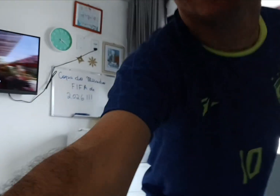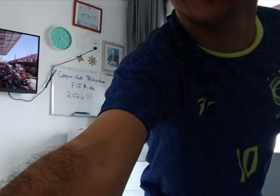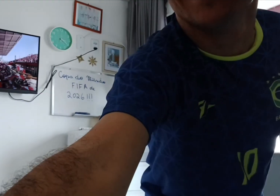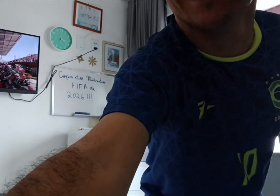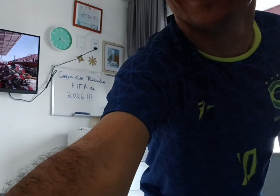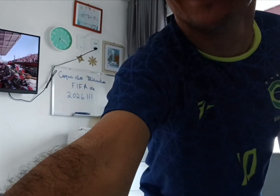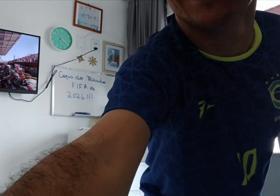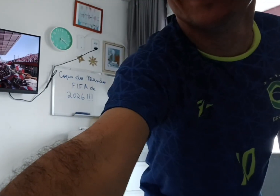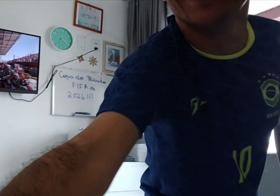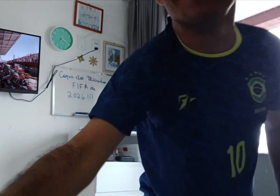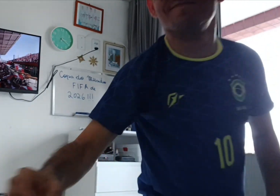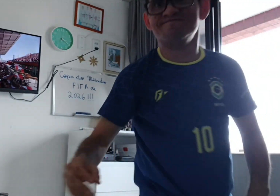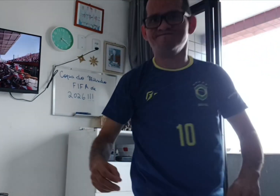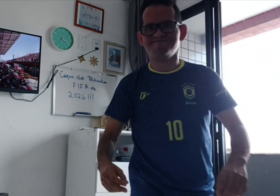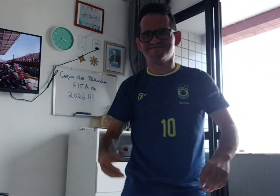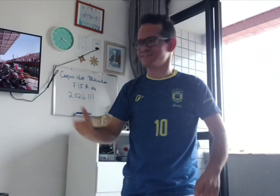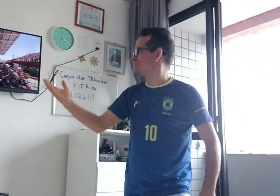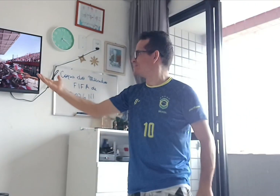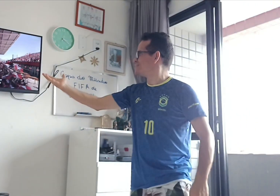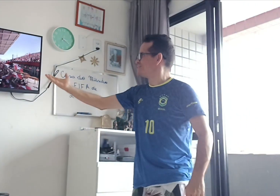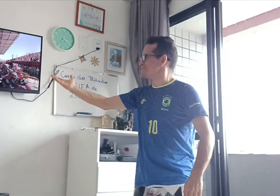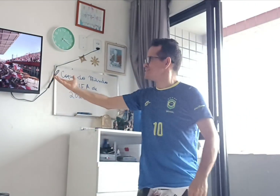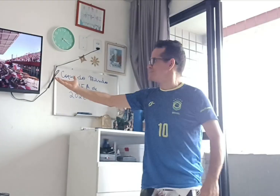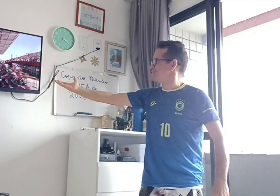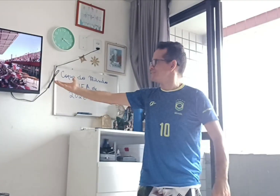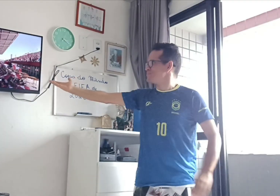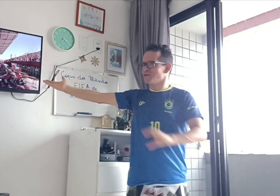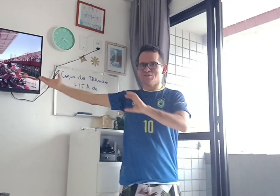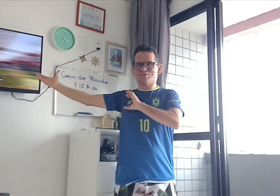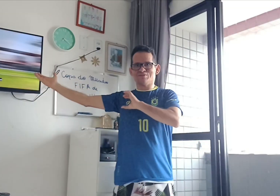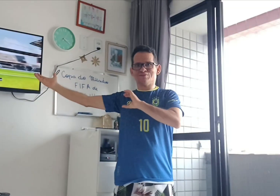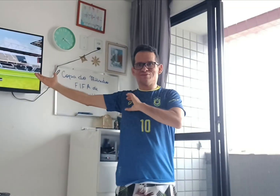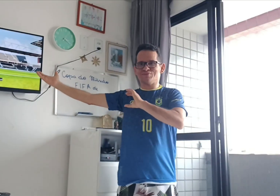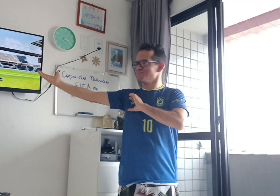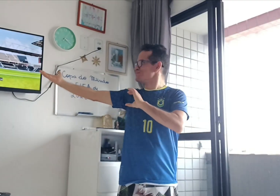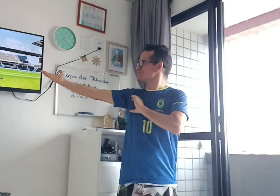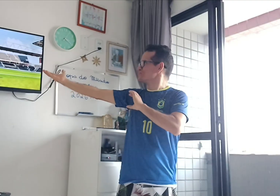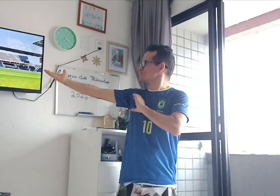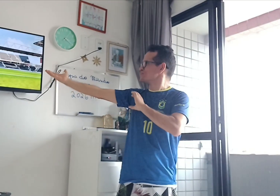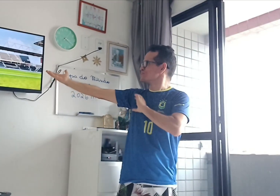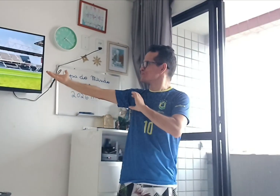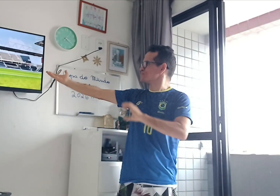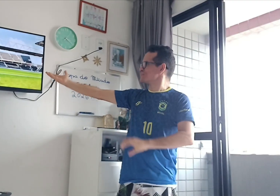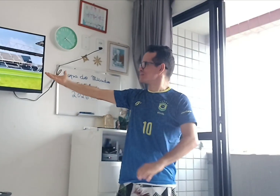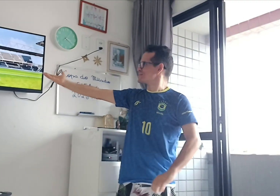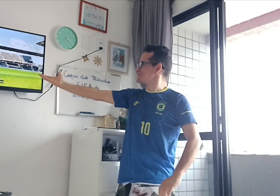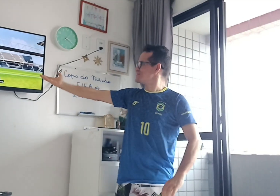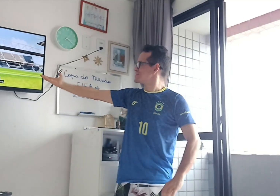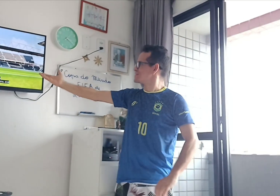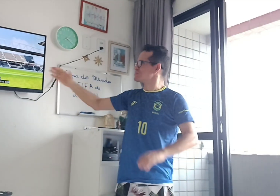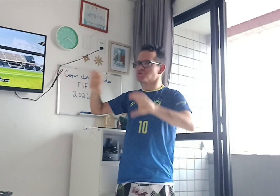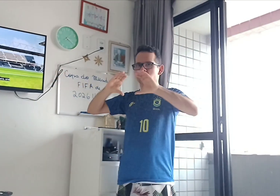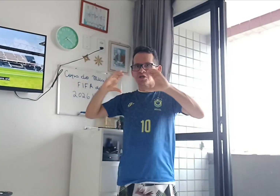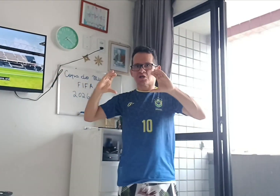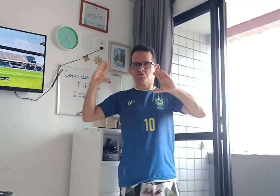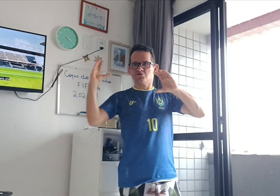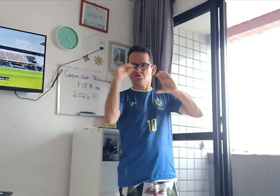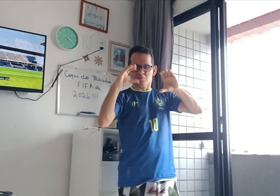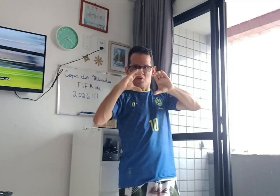For the tournament, the capacity is increased with additional end-stand seating and hospitality structures, new large video screens, and upgraded broadcast and